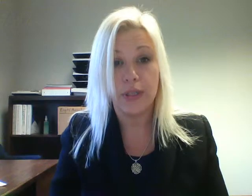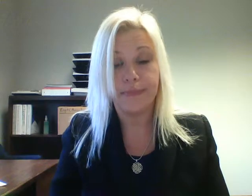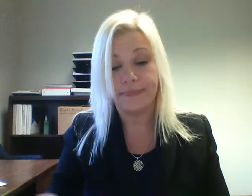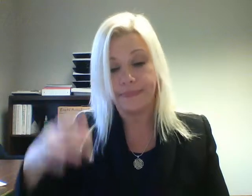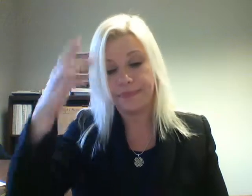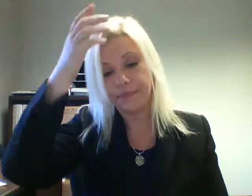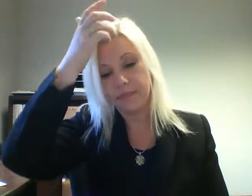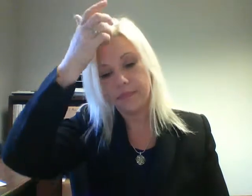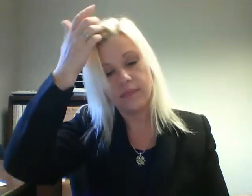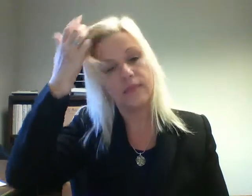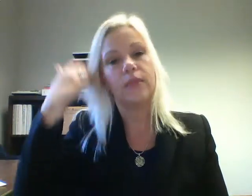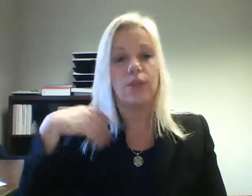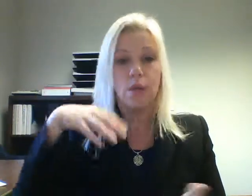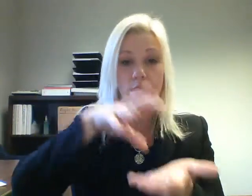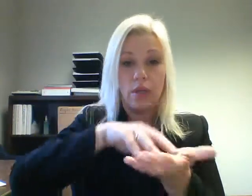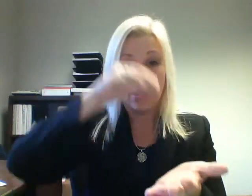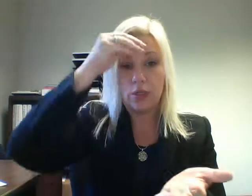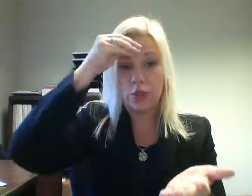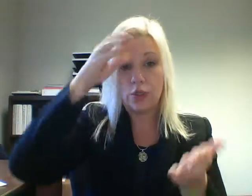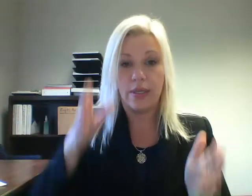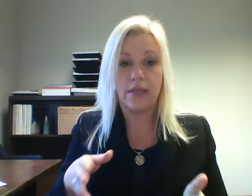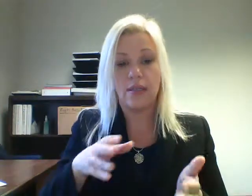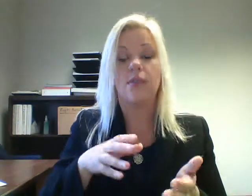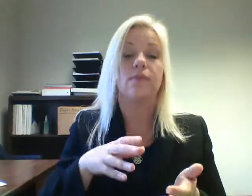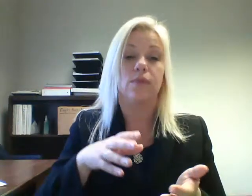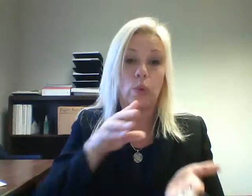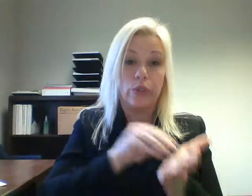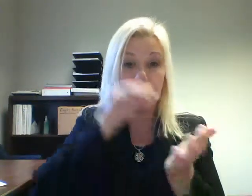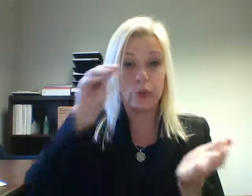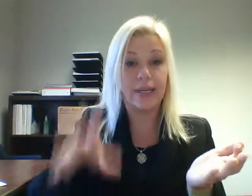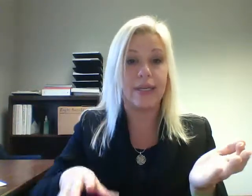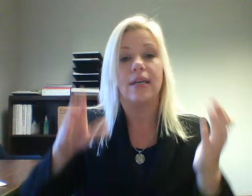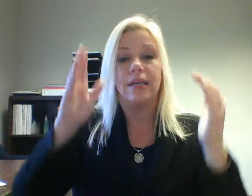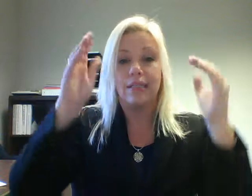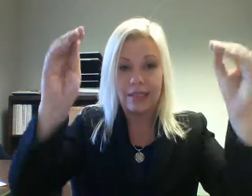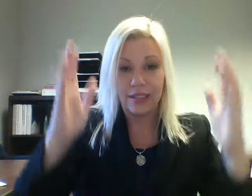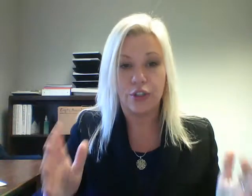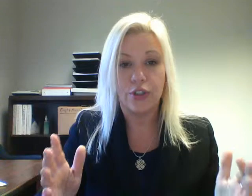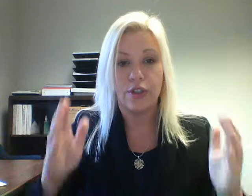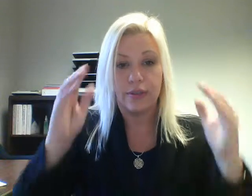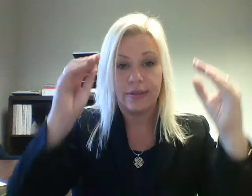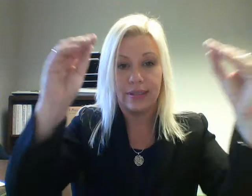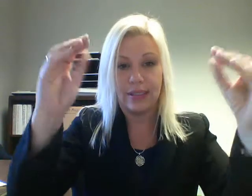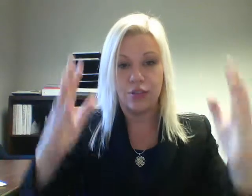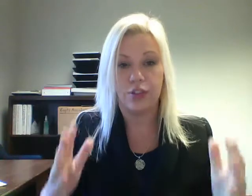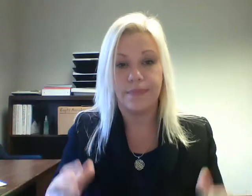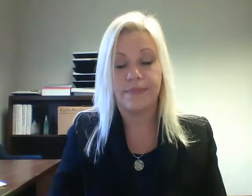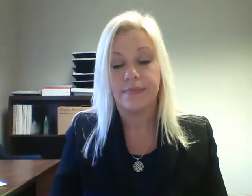Good? So, student or student, teacher.